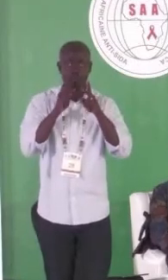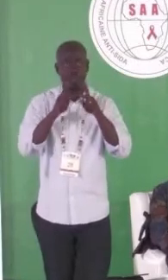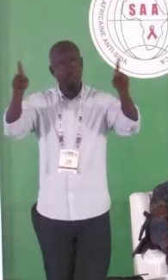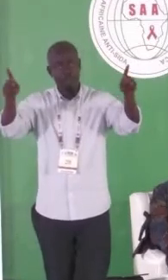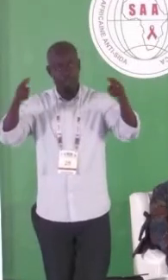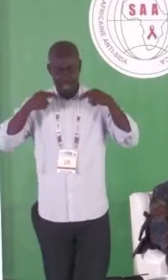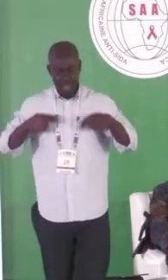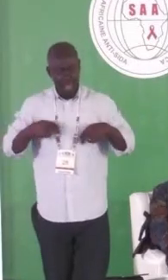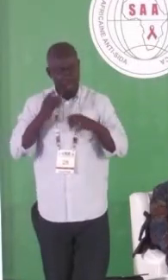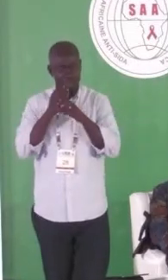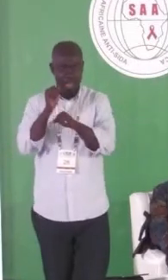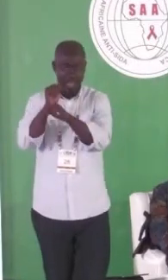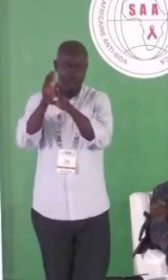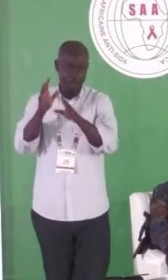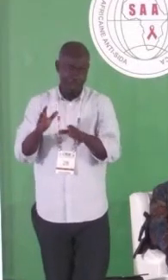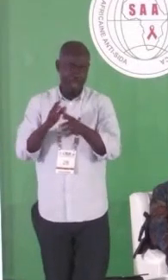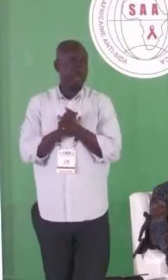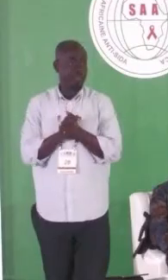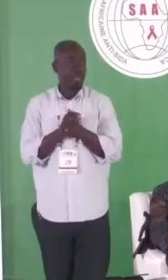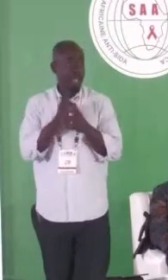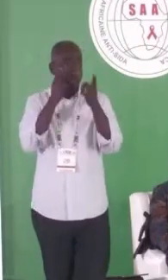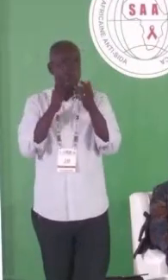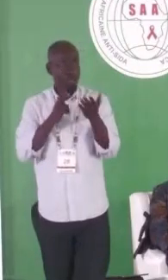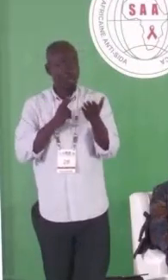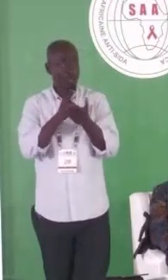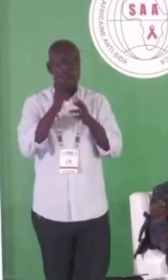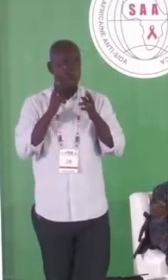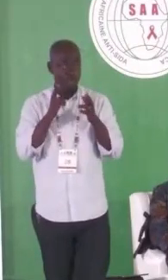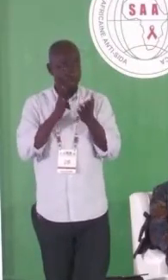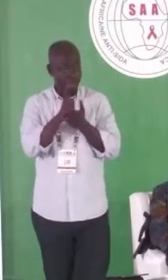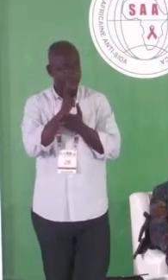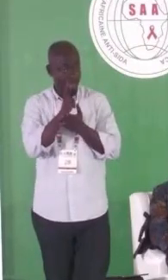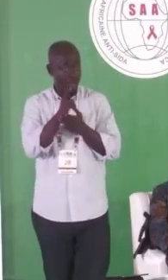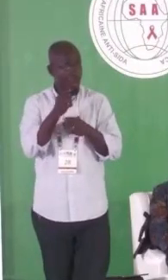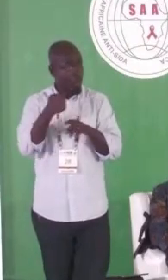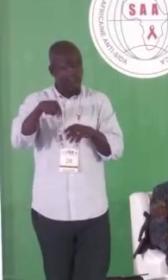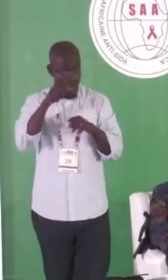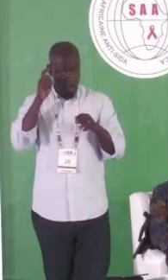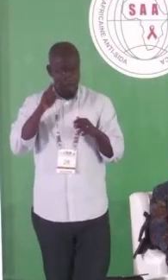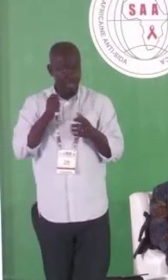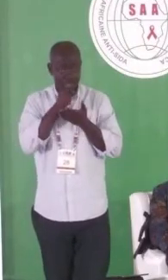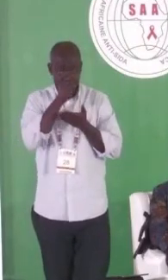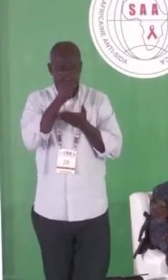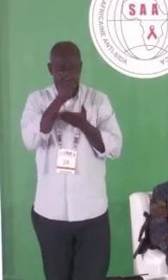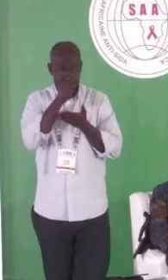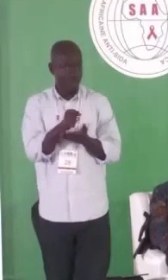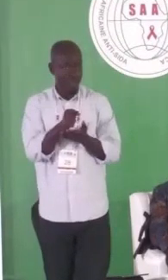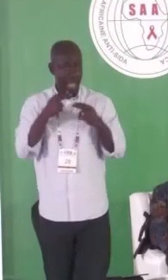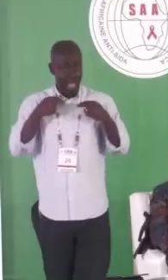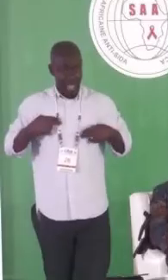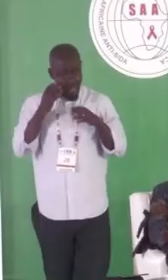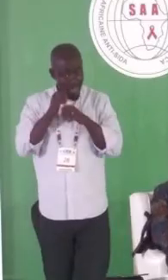healthcare workers. And also because of human rights, we have to ensure that the healthcare workers